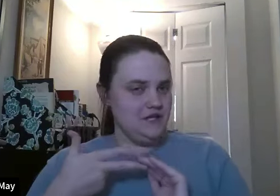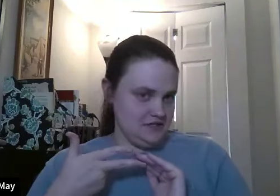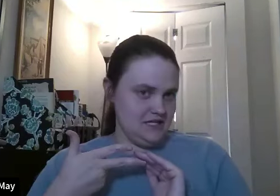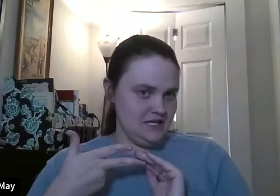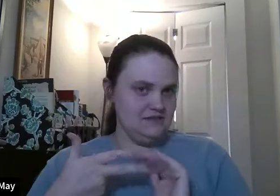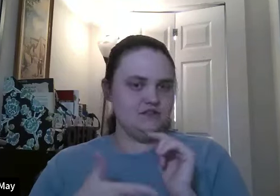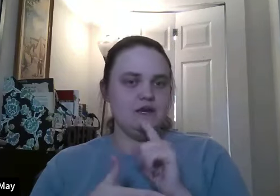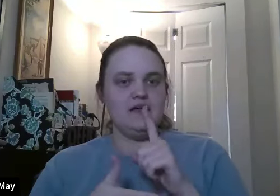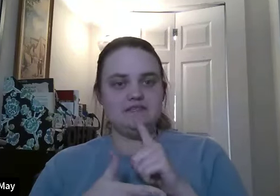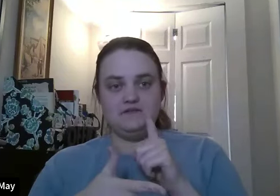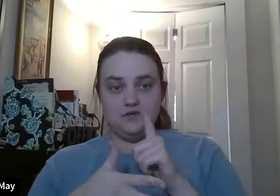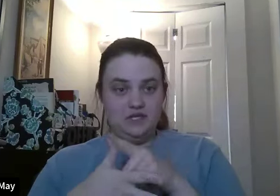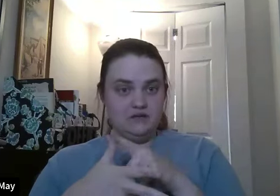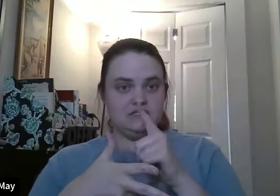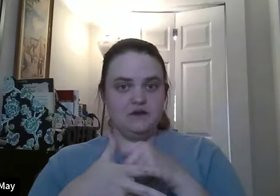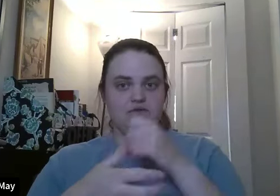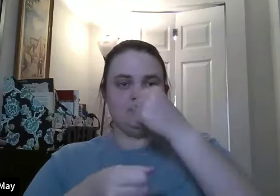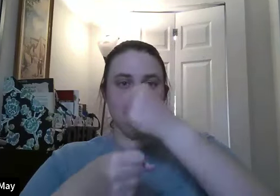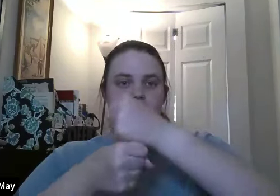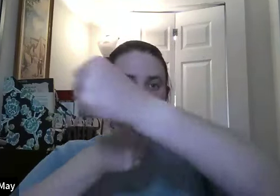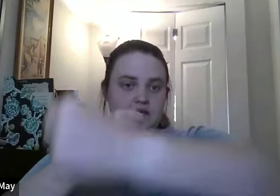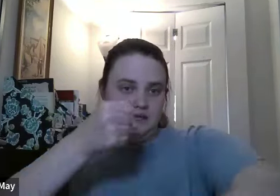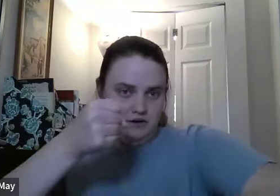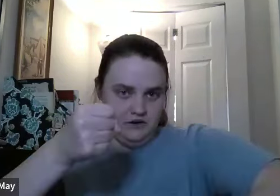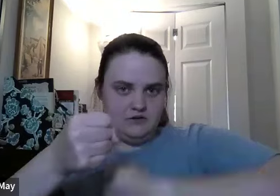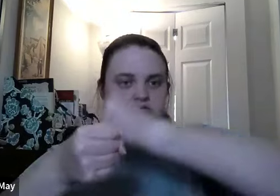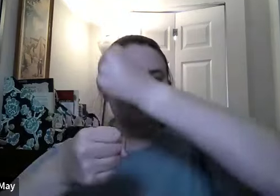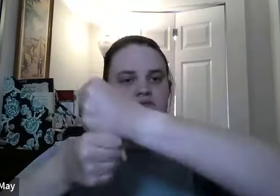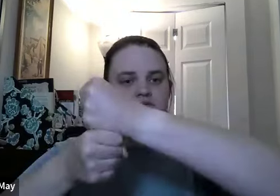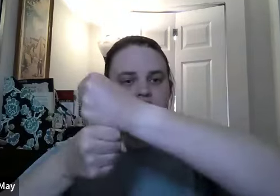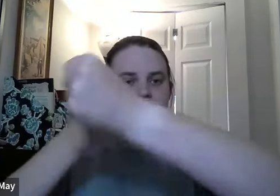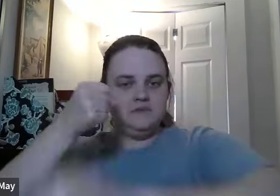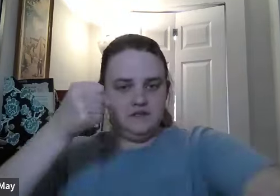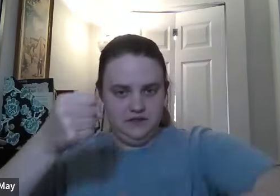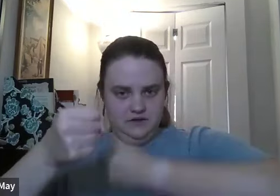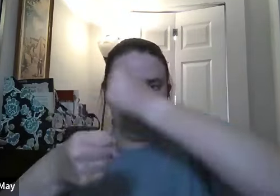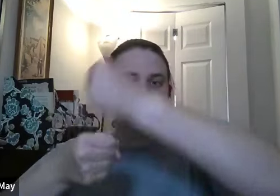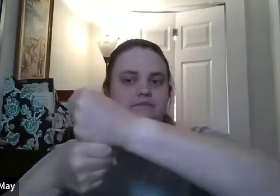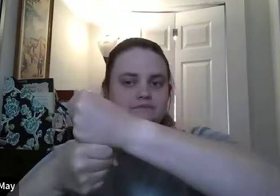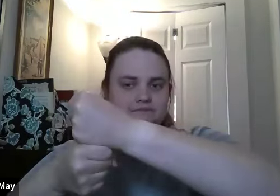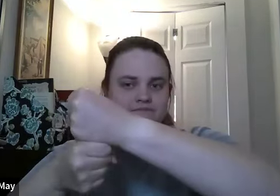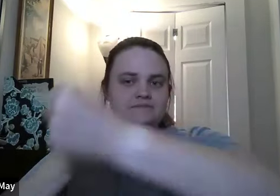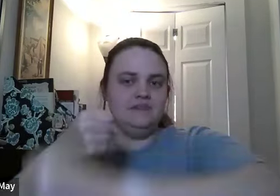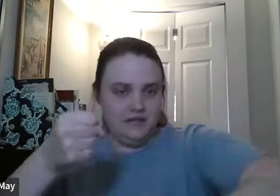years again. So we had the sign for year itself. So year, year,